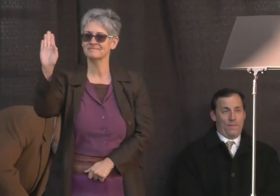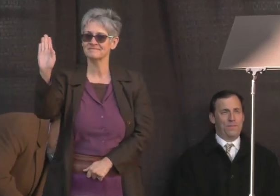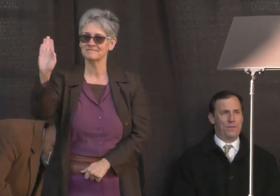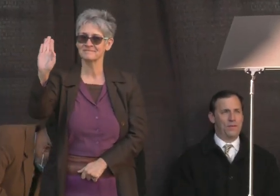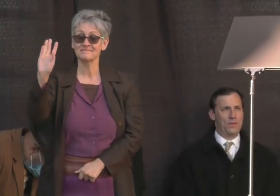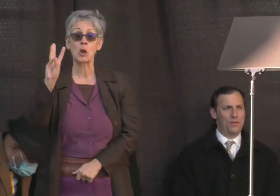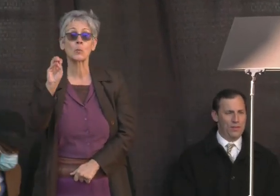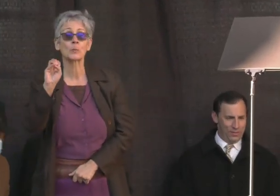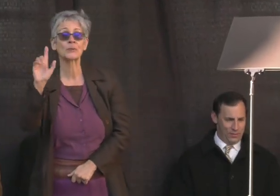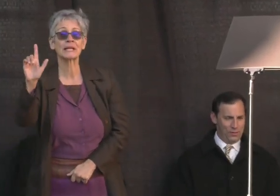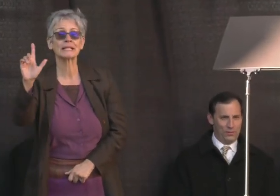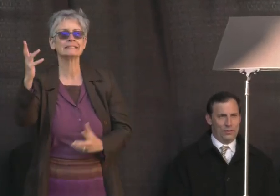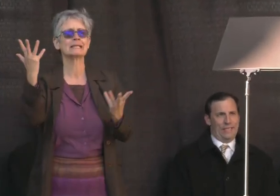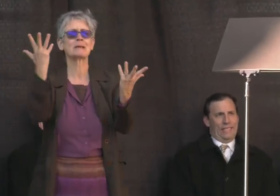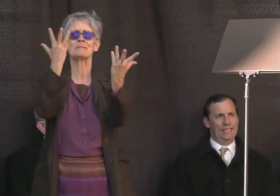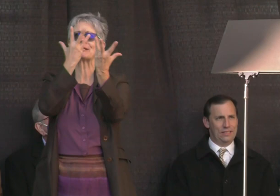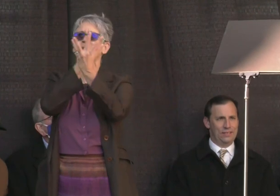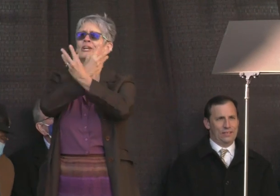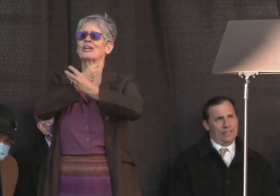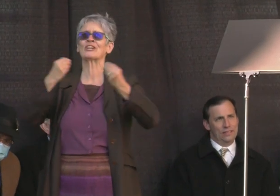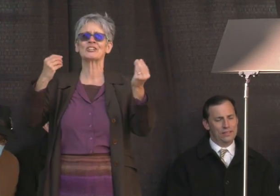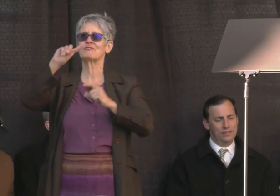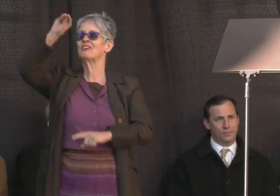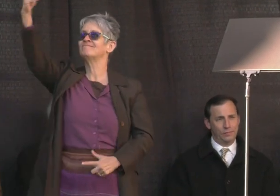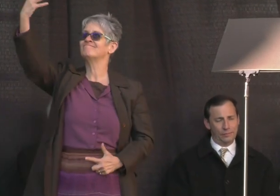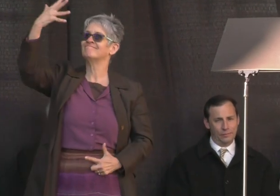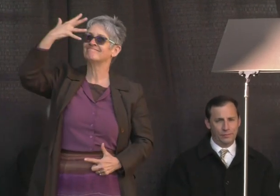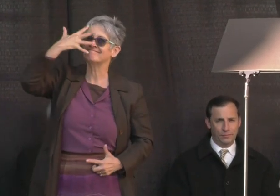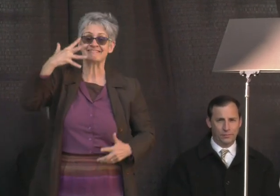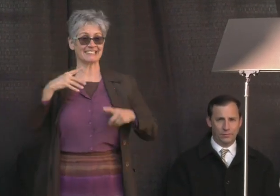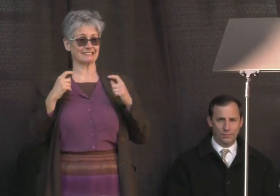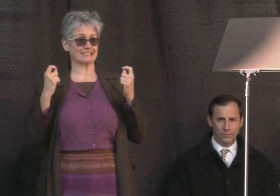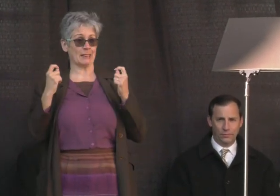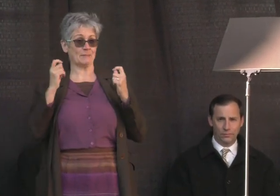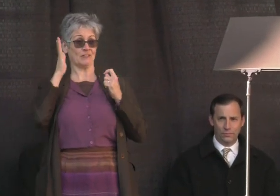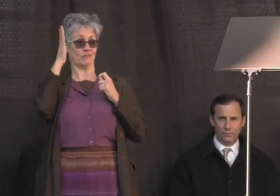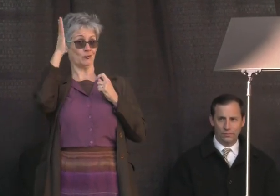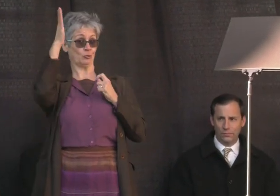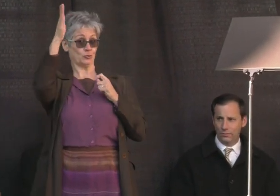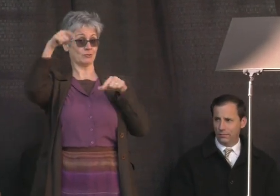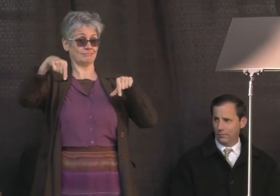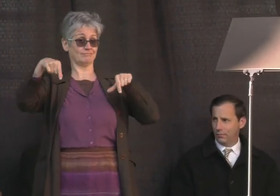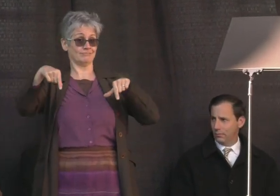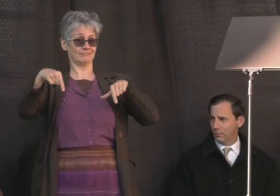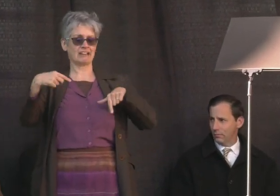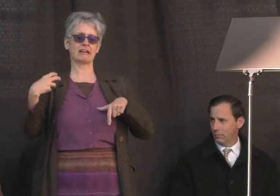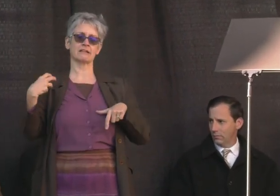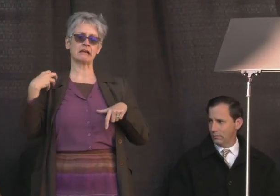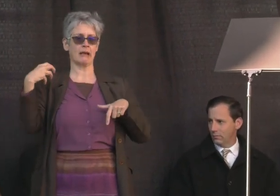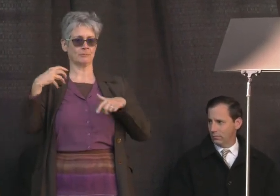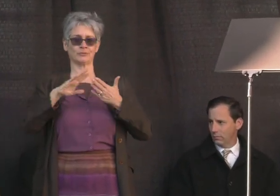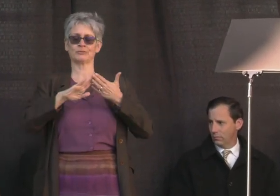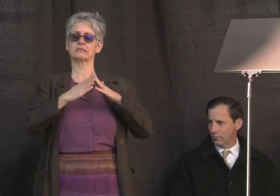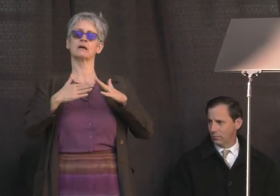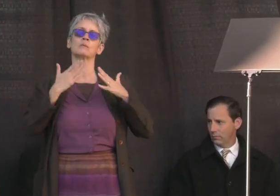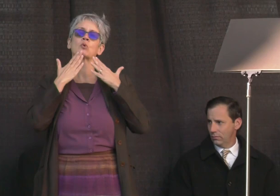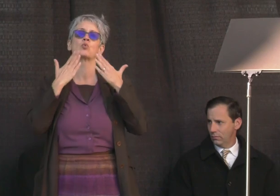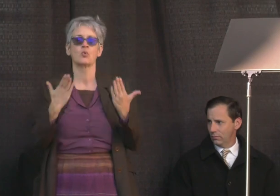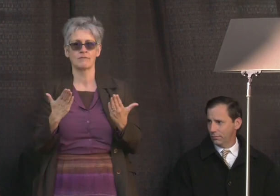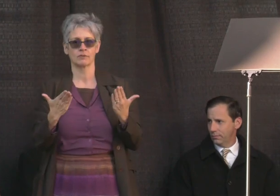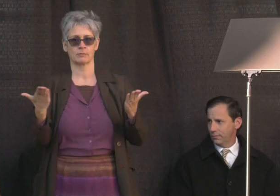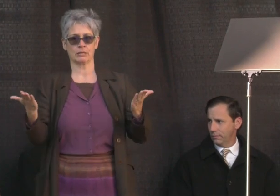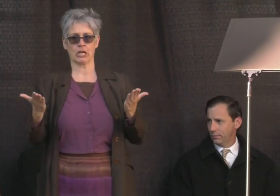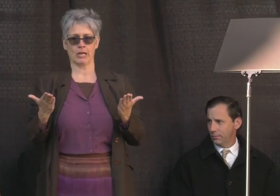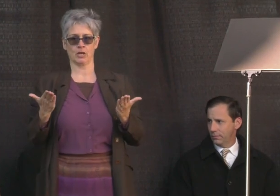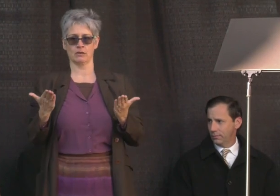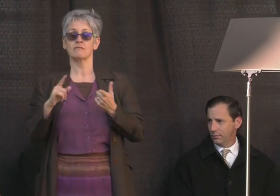Well, it ended up being a beautiful day to celebrate the future of our capital city, and I'm incredibly grateful to be here, joined